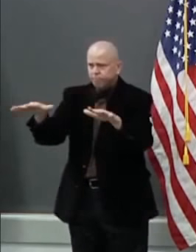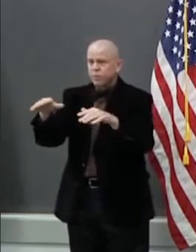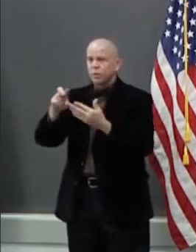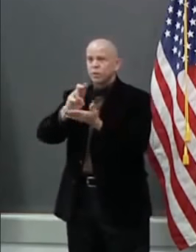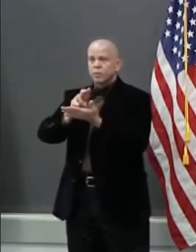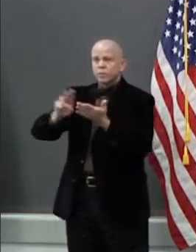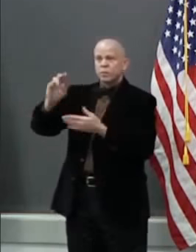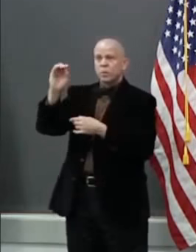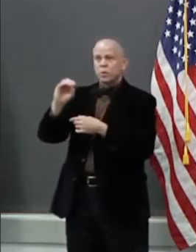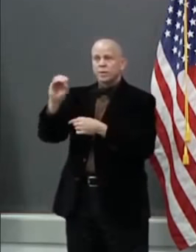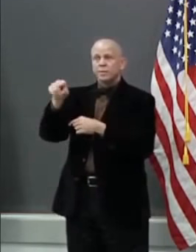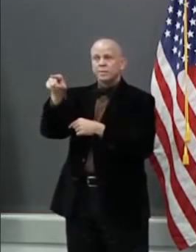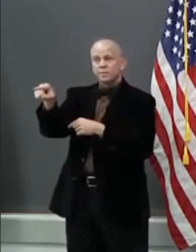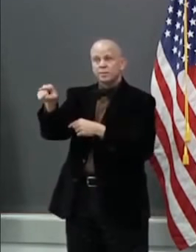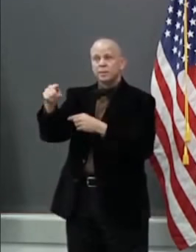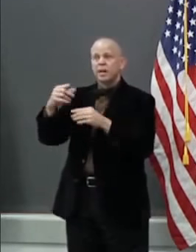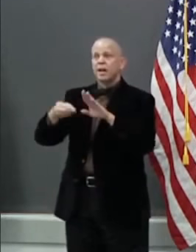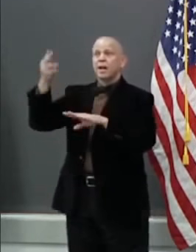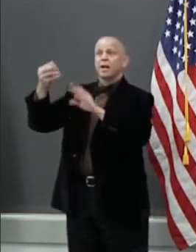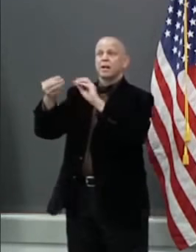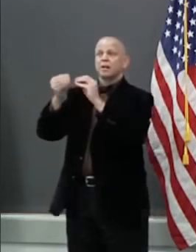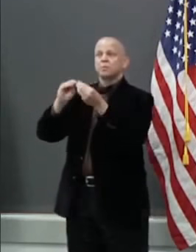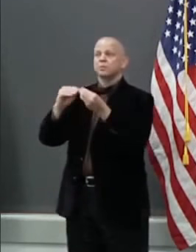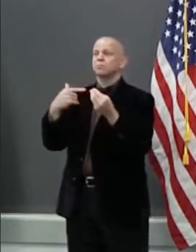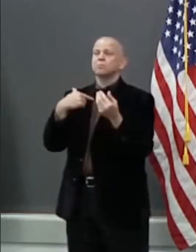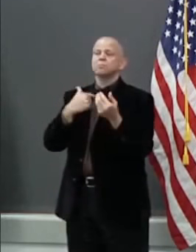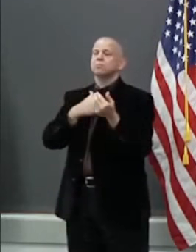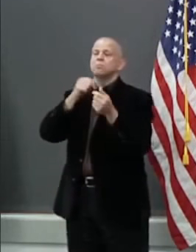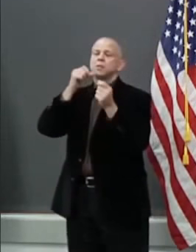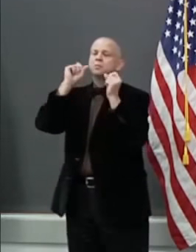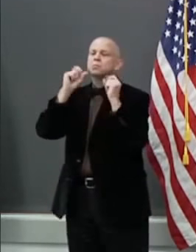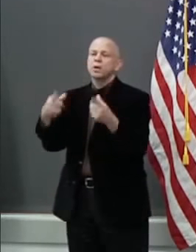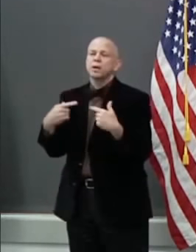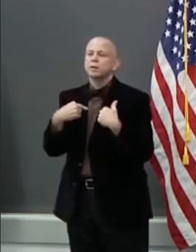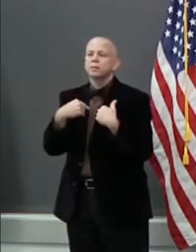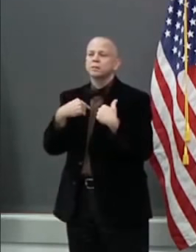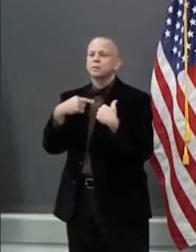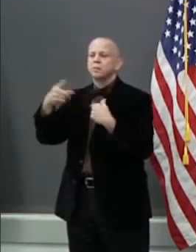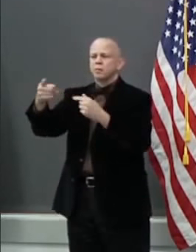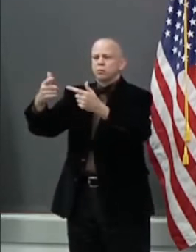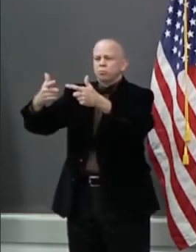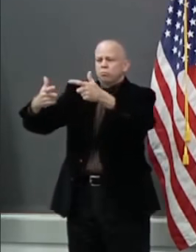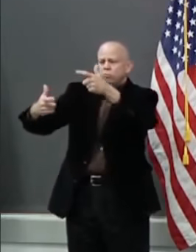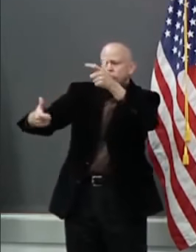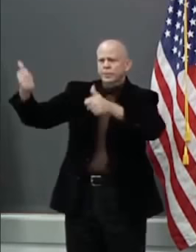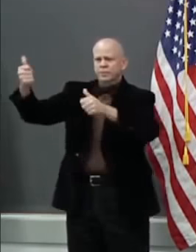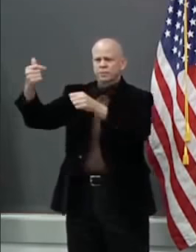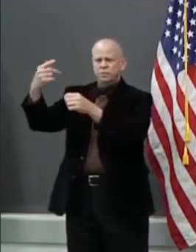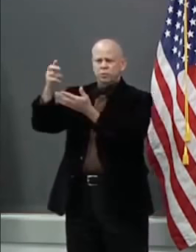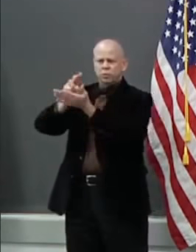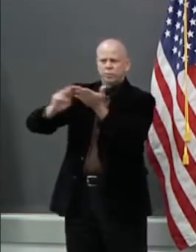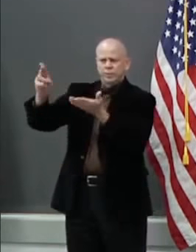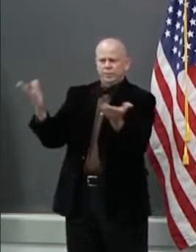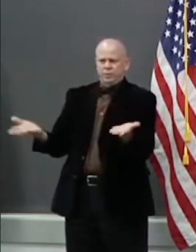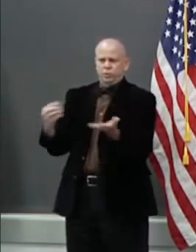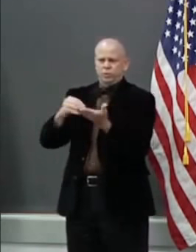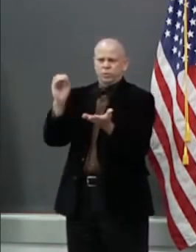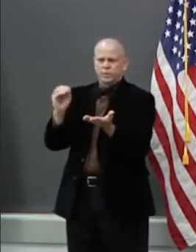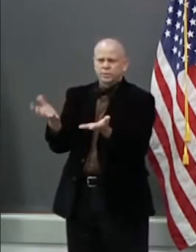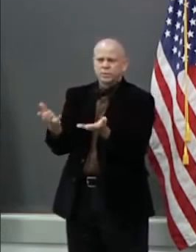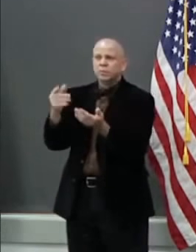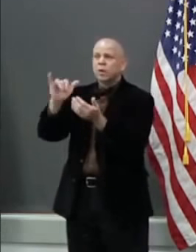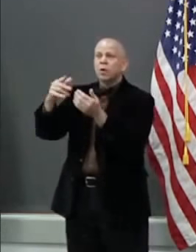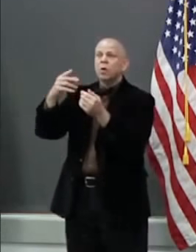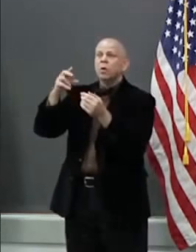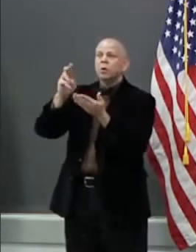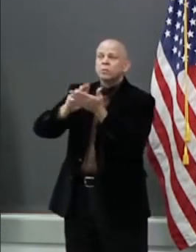as surprising when we consider that they're also the largest university, so we need to take that into account. Our universities have also been doing a significant amount of